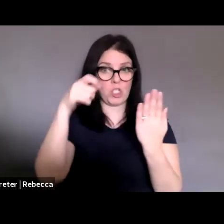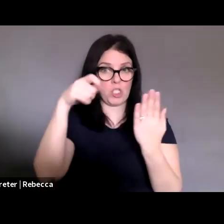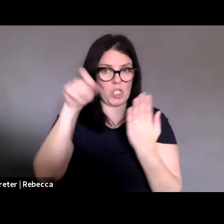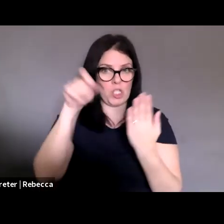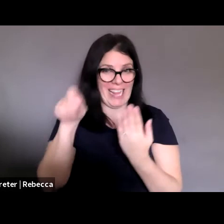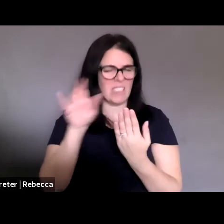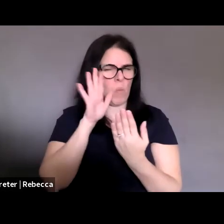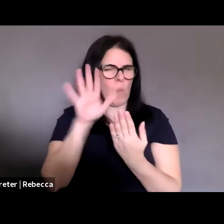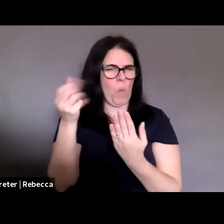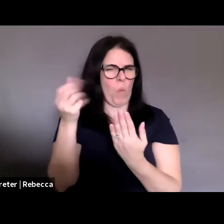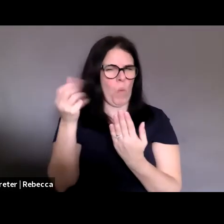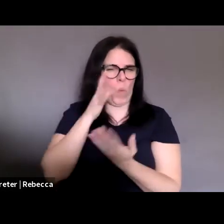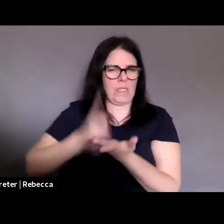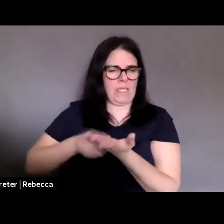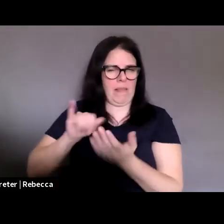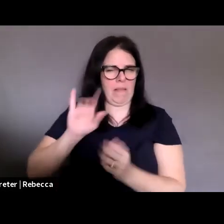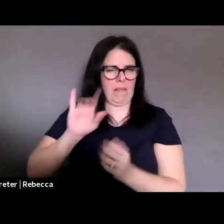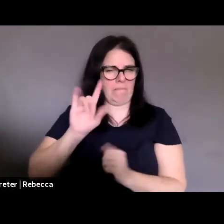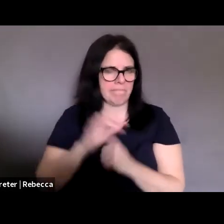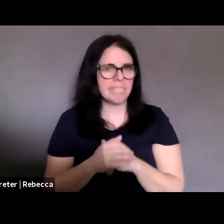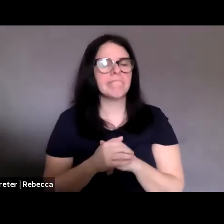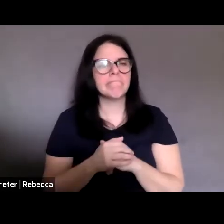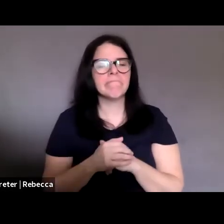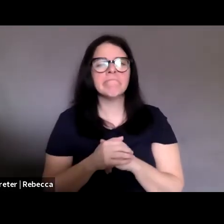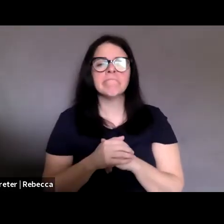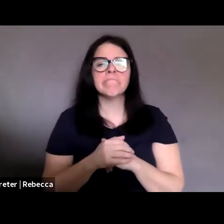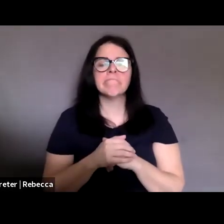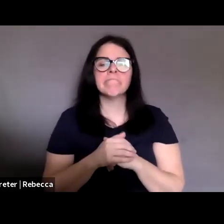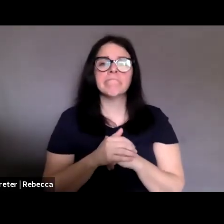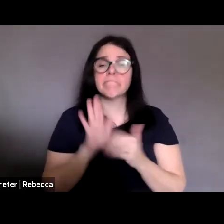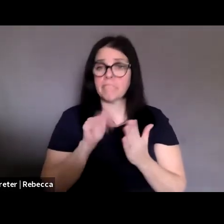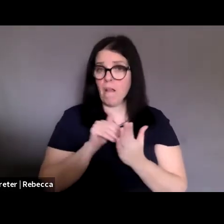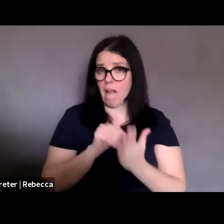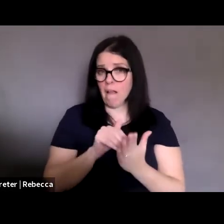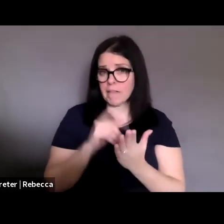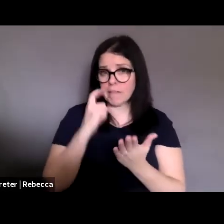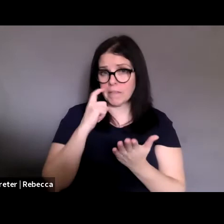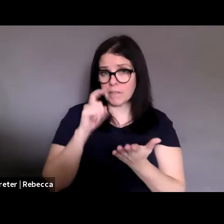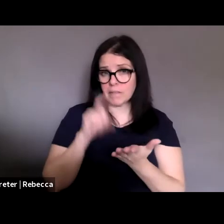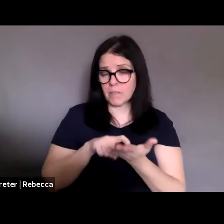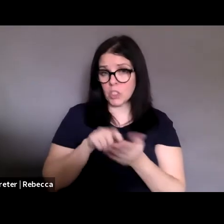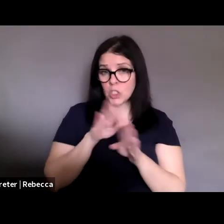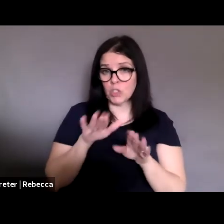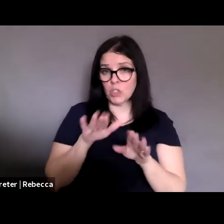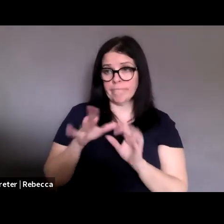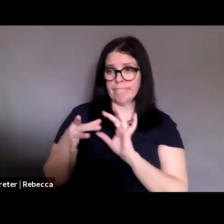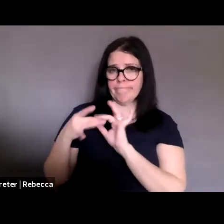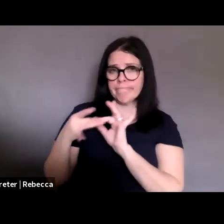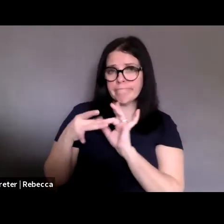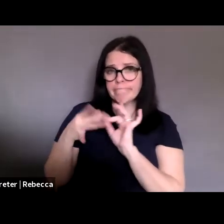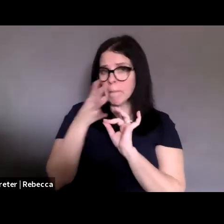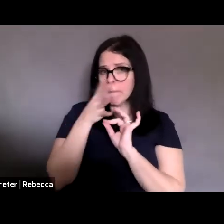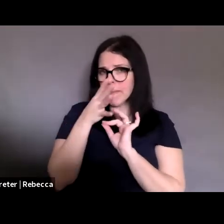We also see children's closeness with mothers interpreted in a negative,